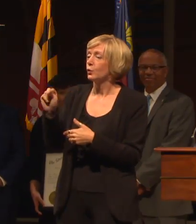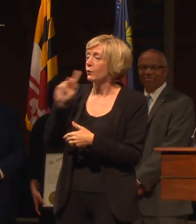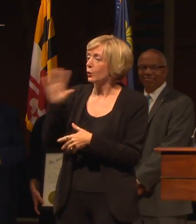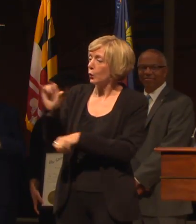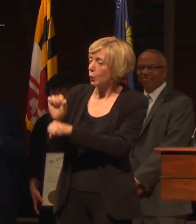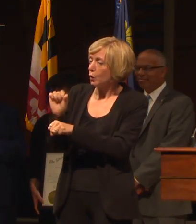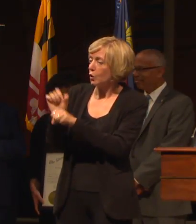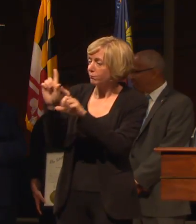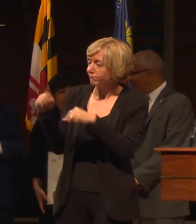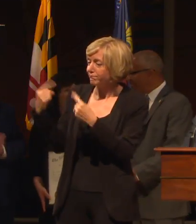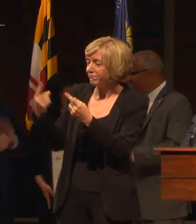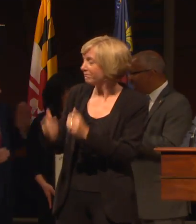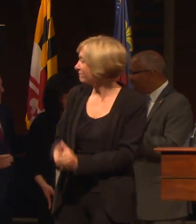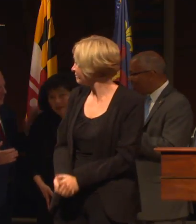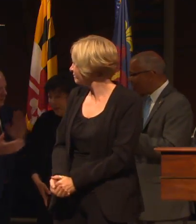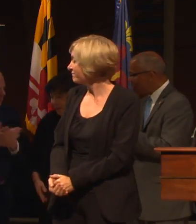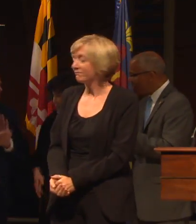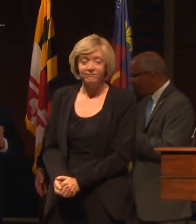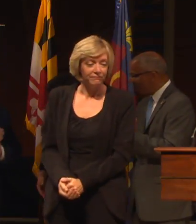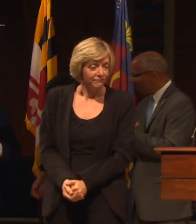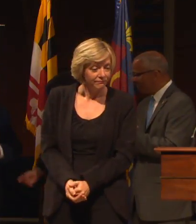work.